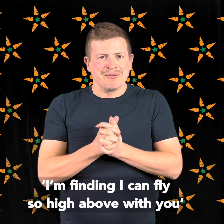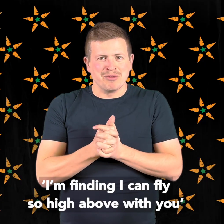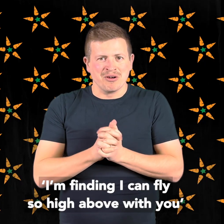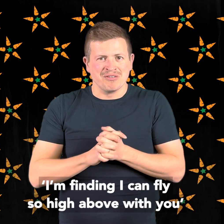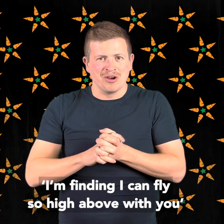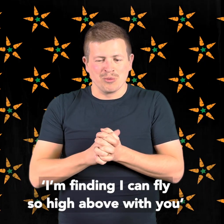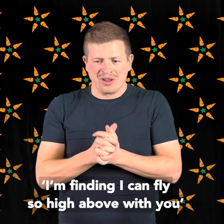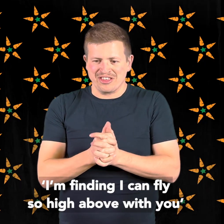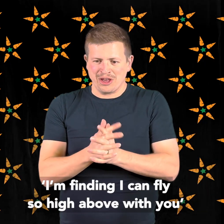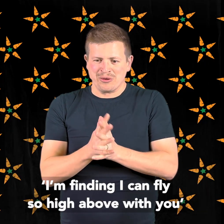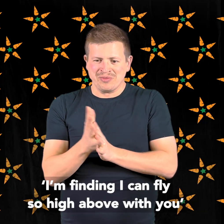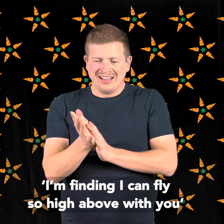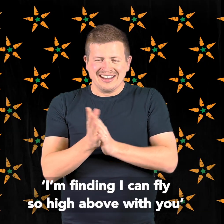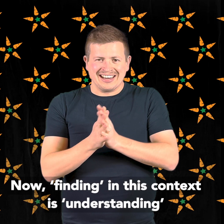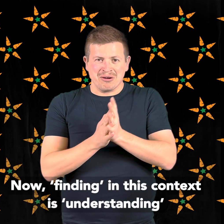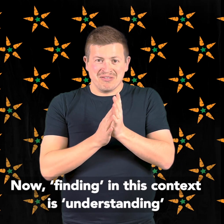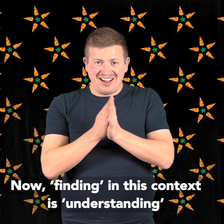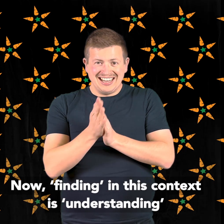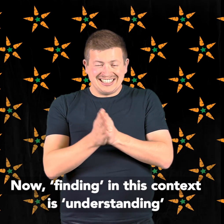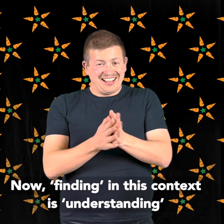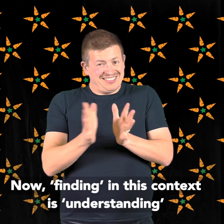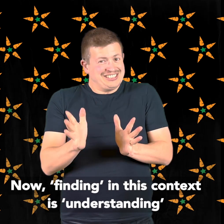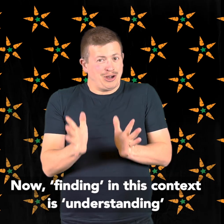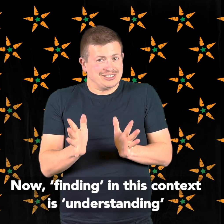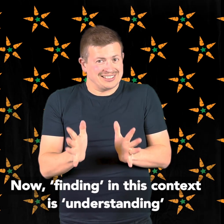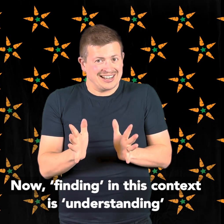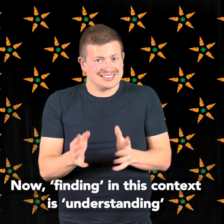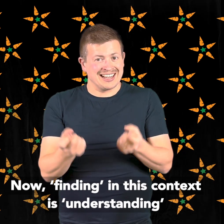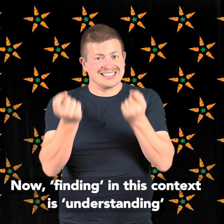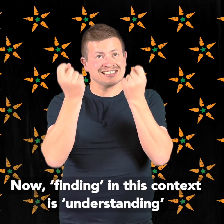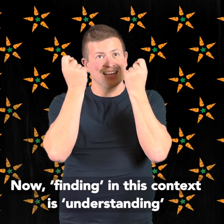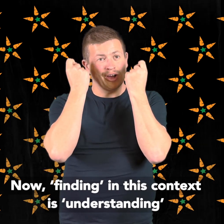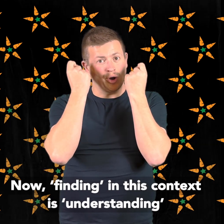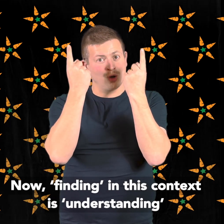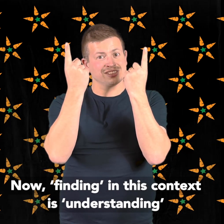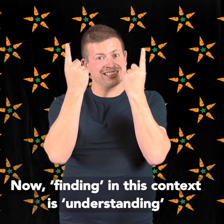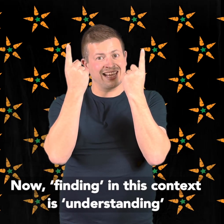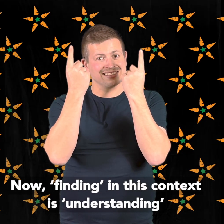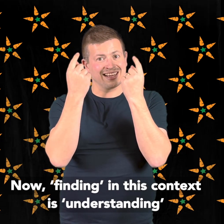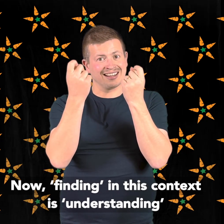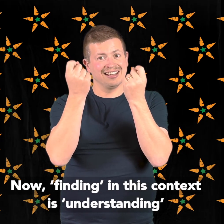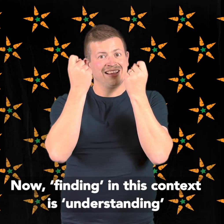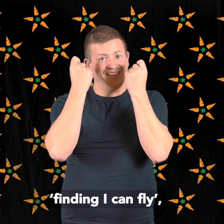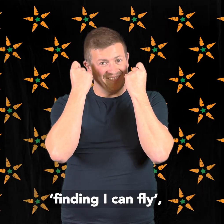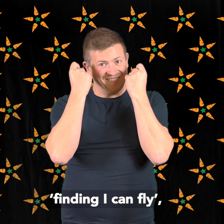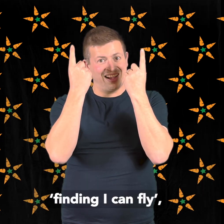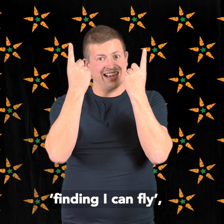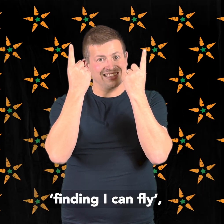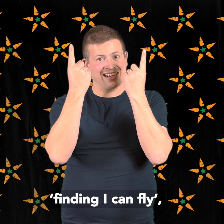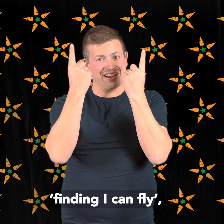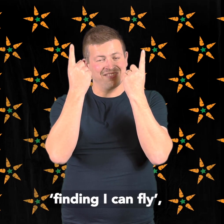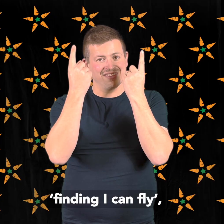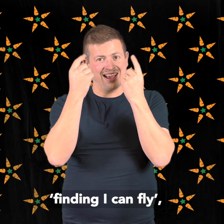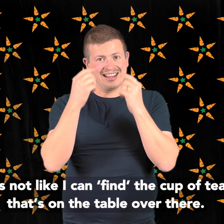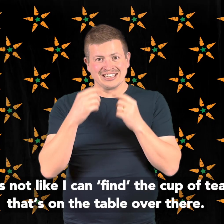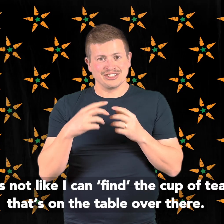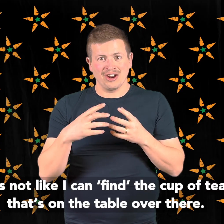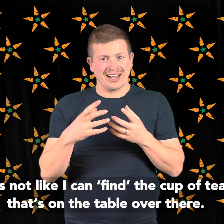above with you. Now, finding in this context is understanding. Finding I can fly. It's not like I